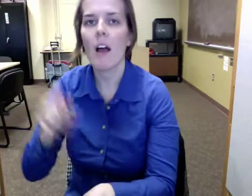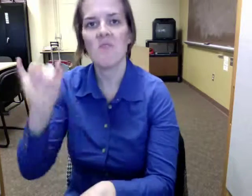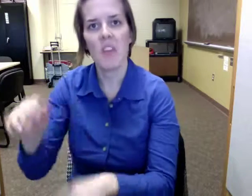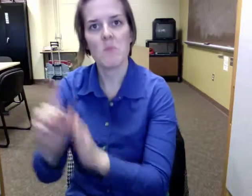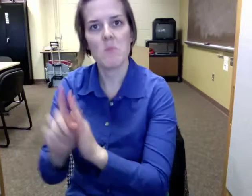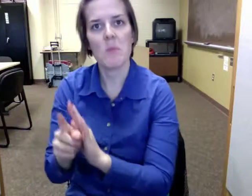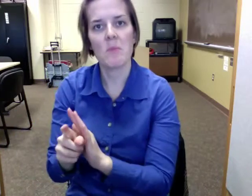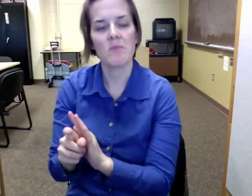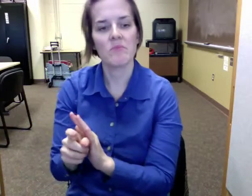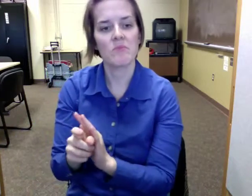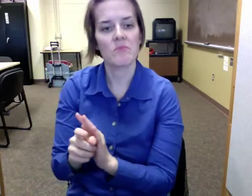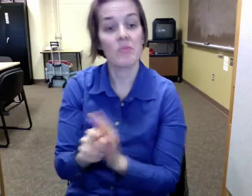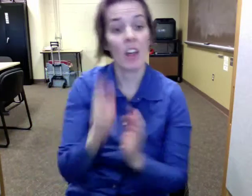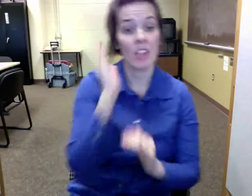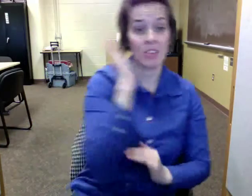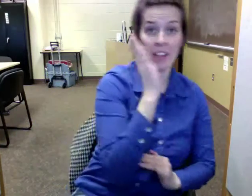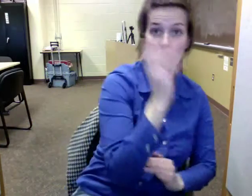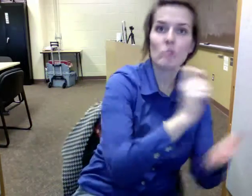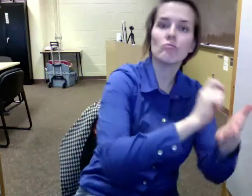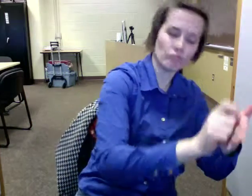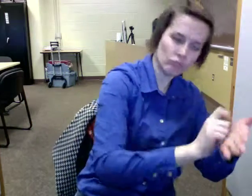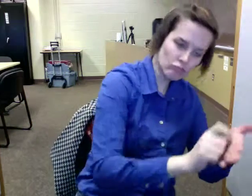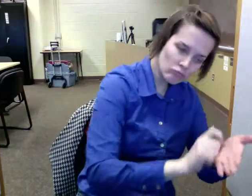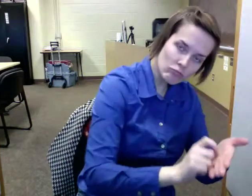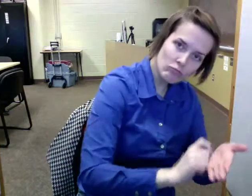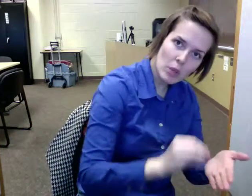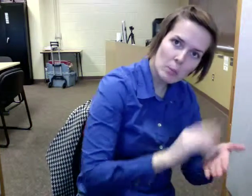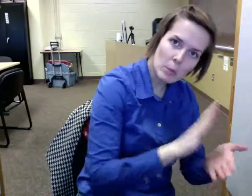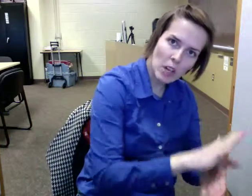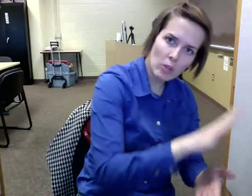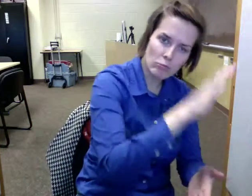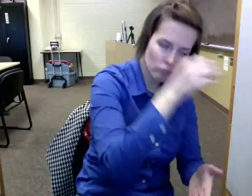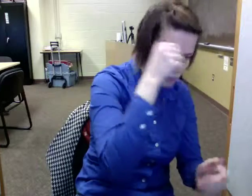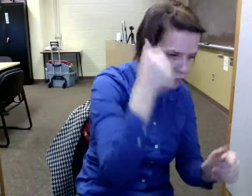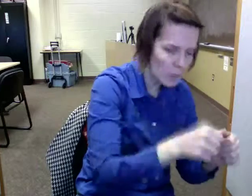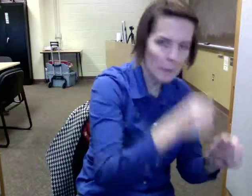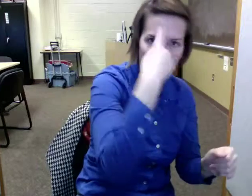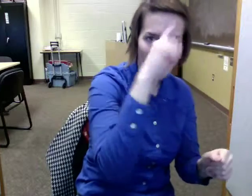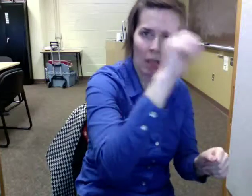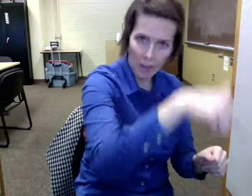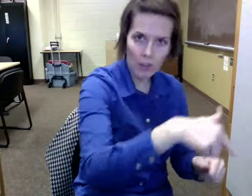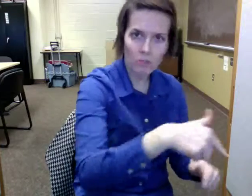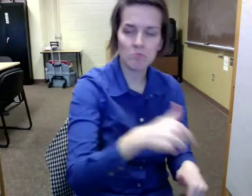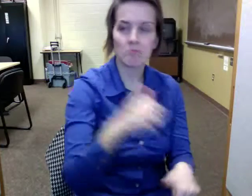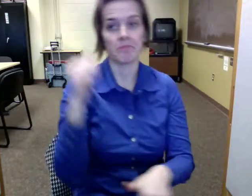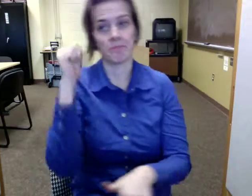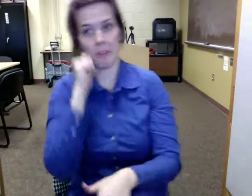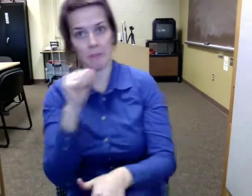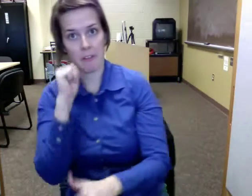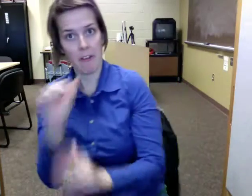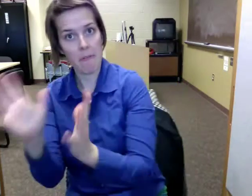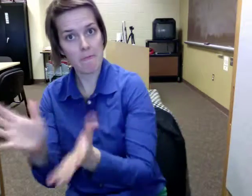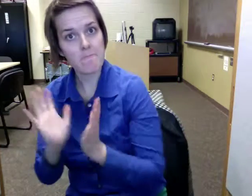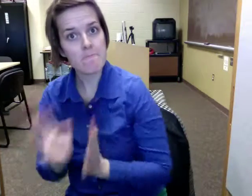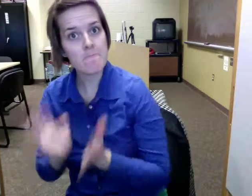down things so you can remember them for later use. In an everyday situation, you need to